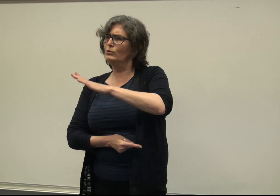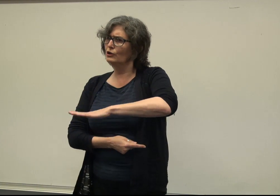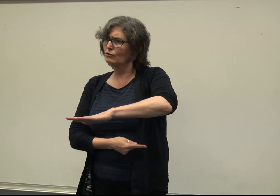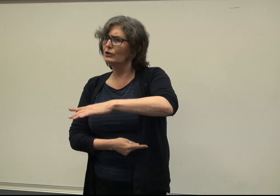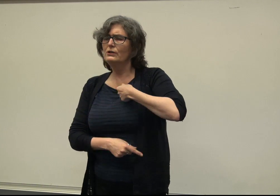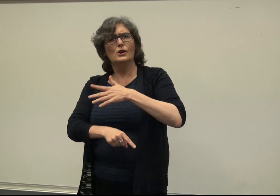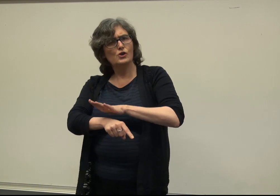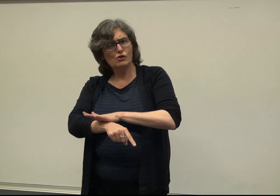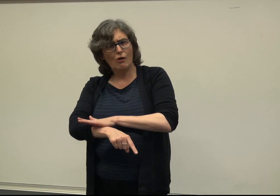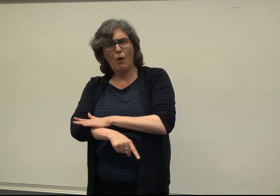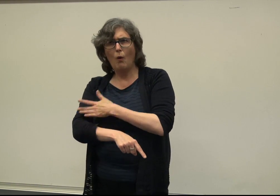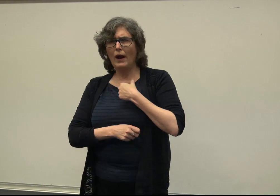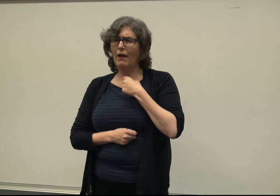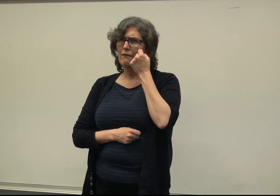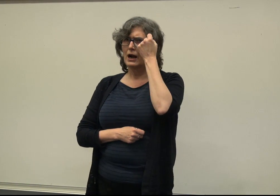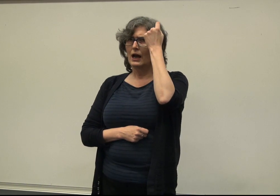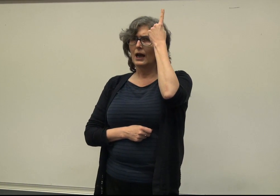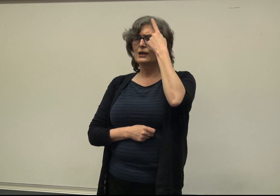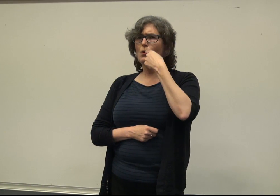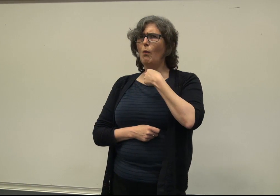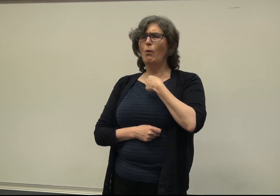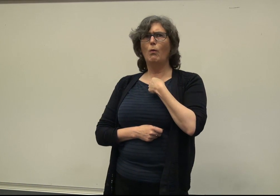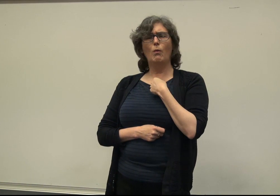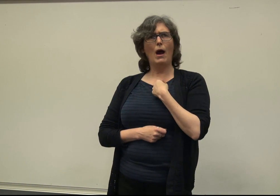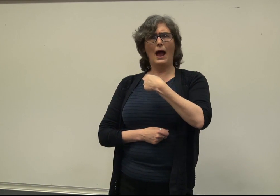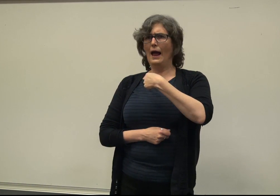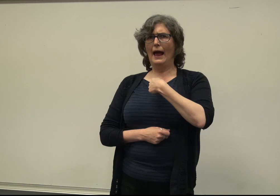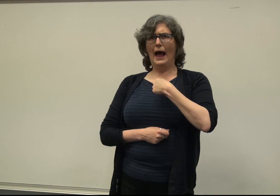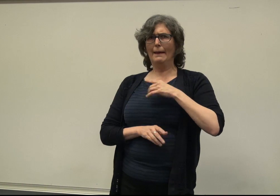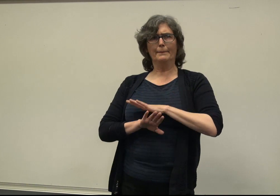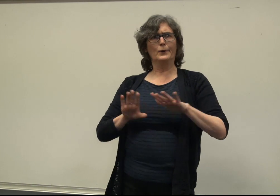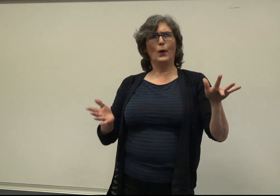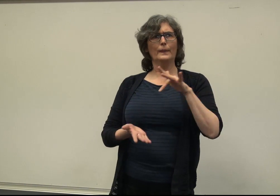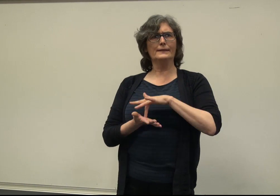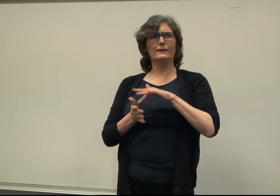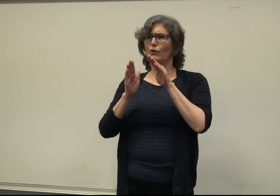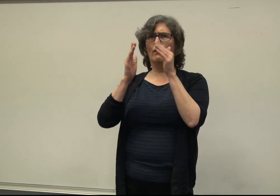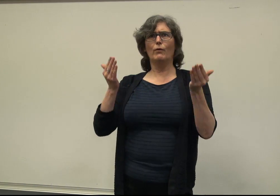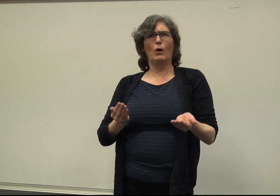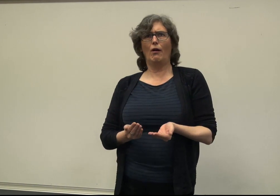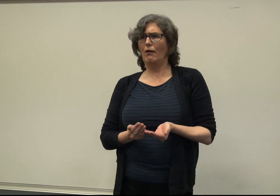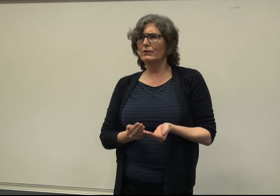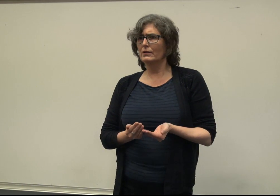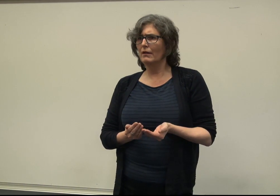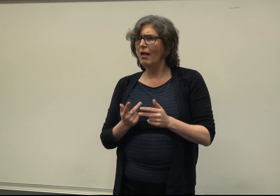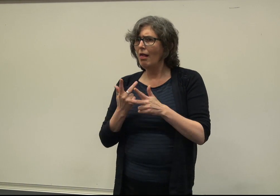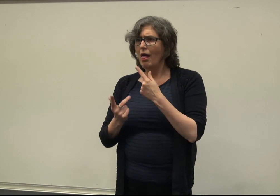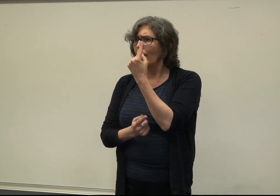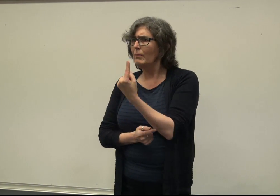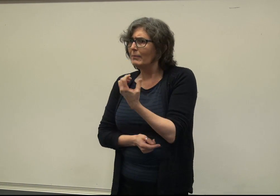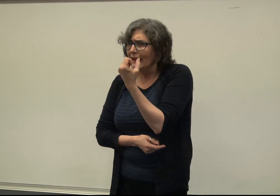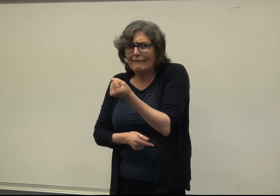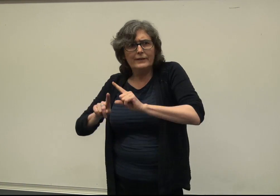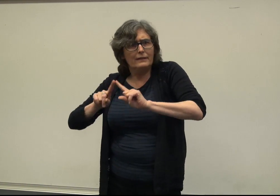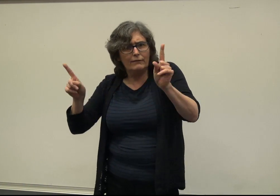decentralize, so they have to move from thinking of that they're the center of the world, essentially, to